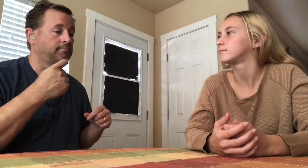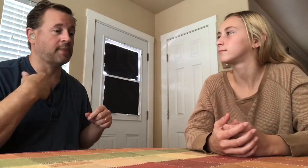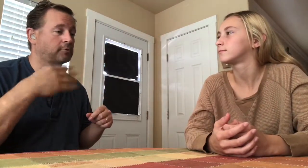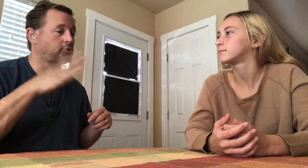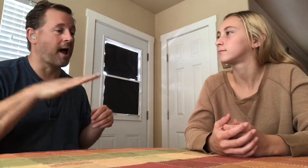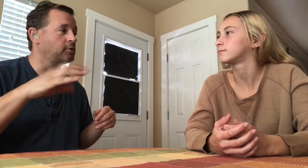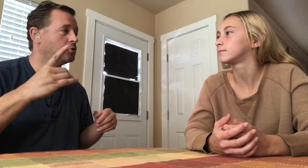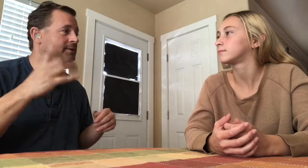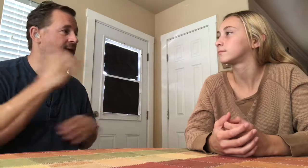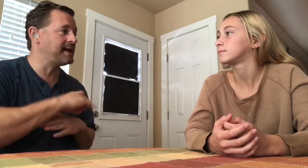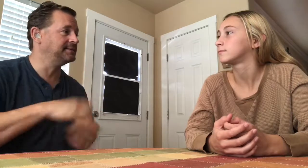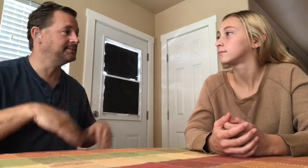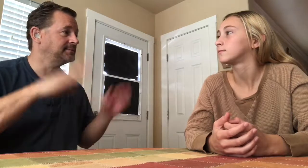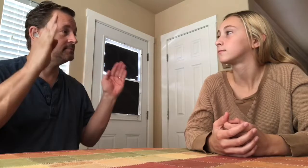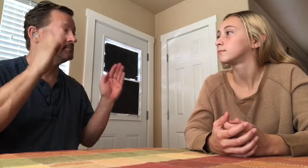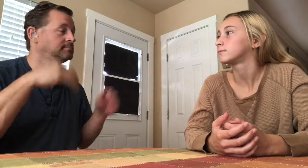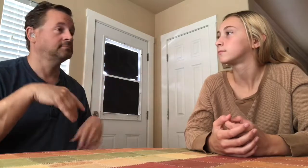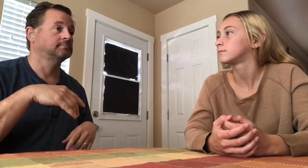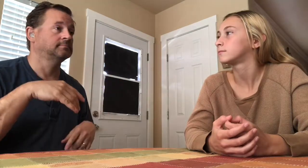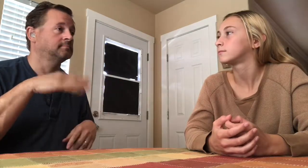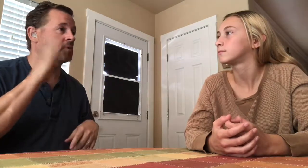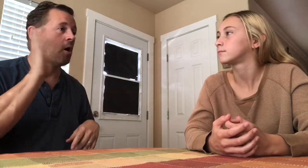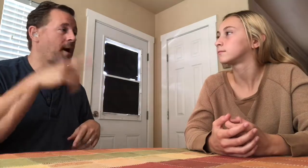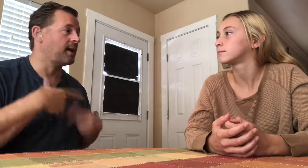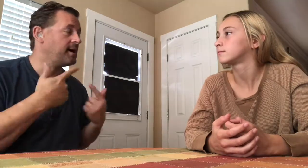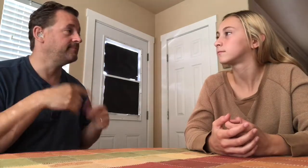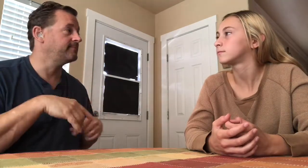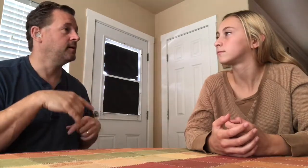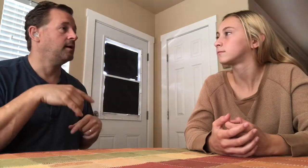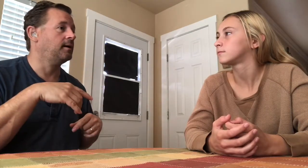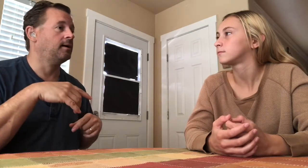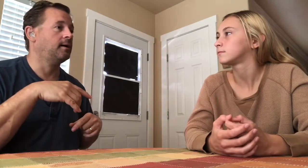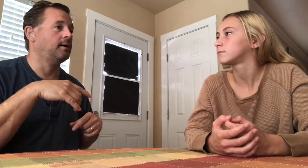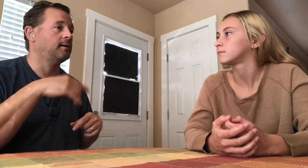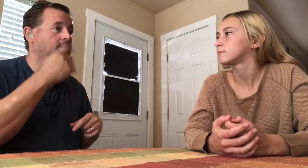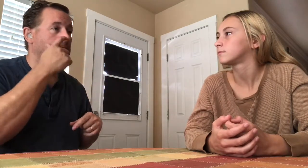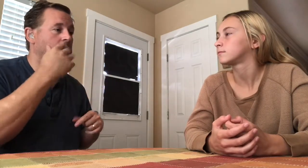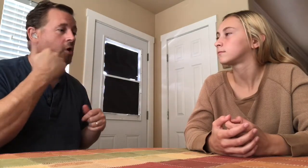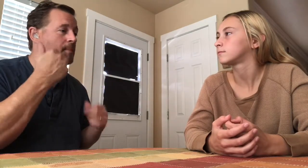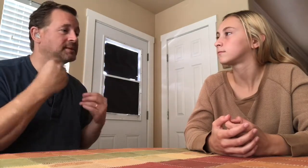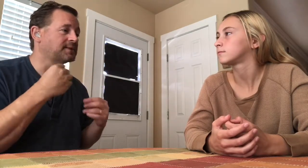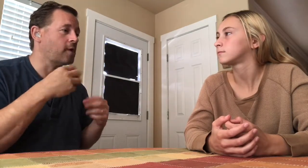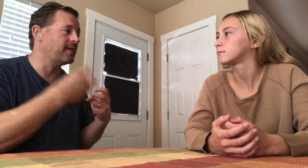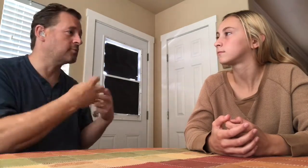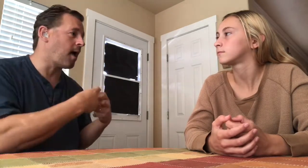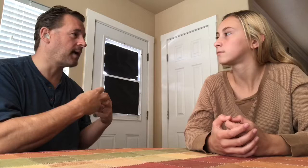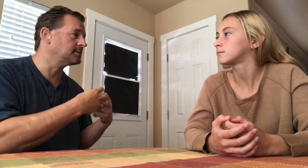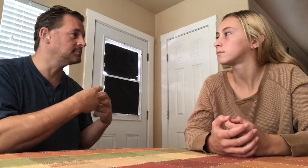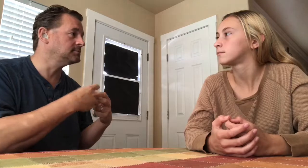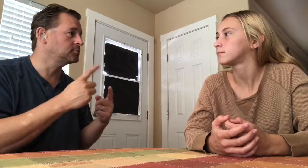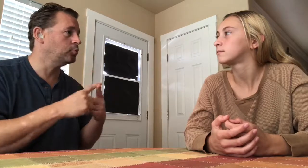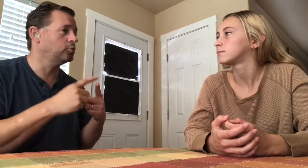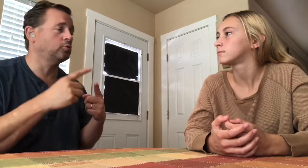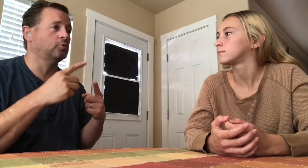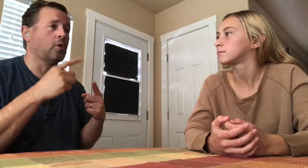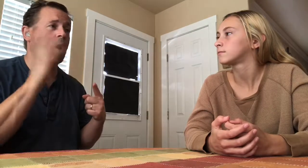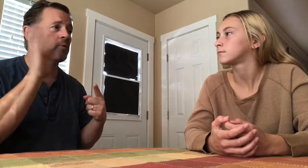my childhood days, all my life. Taught myself electronics to all the way